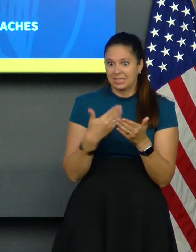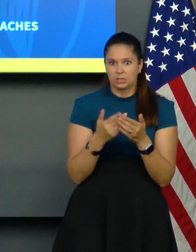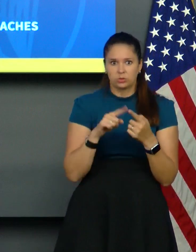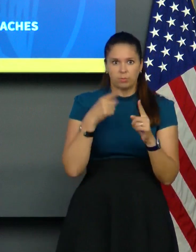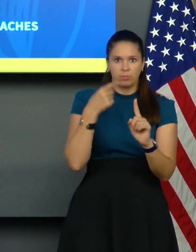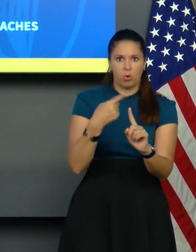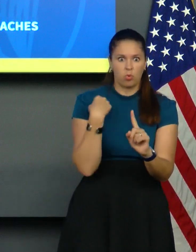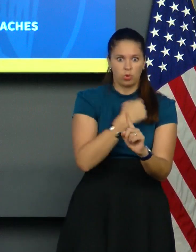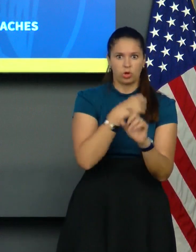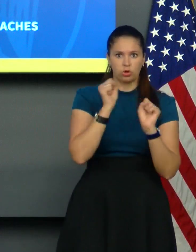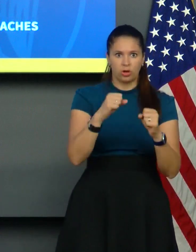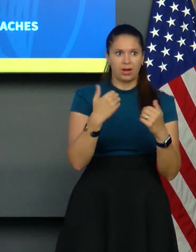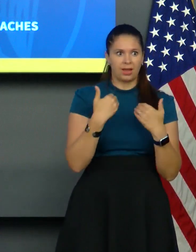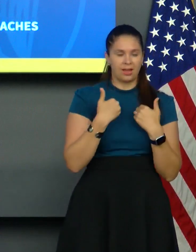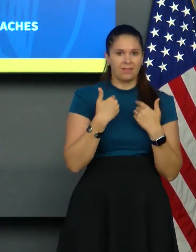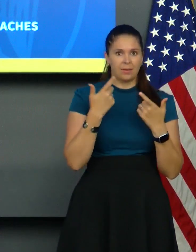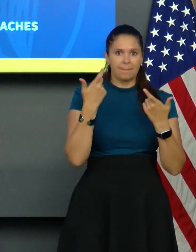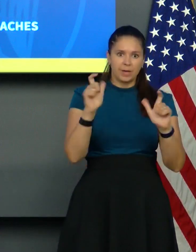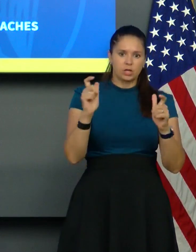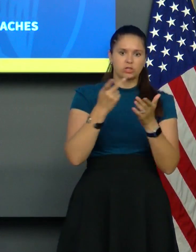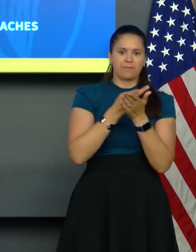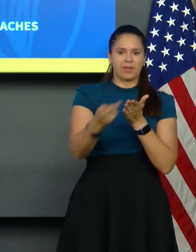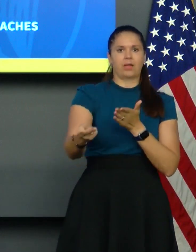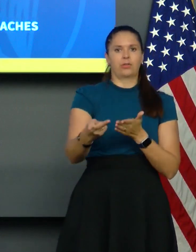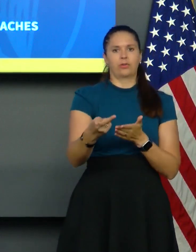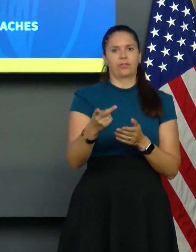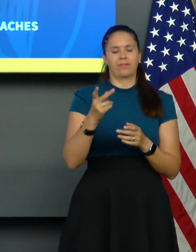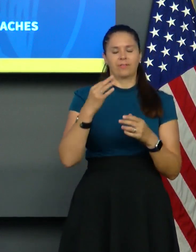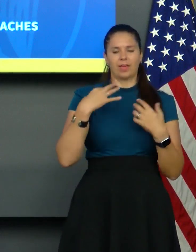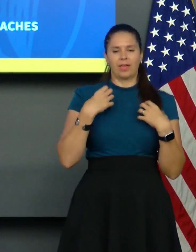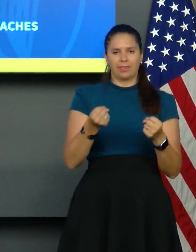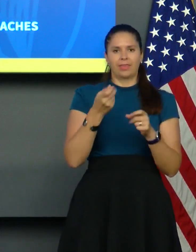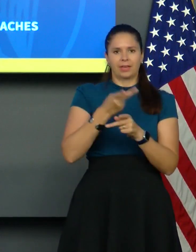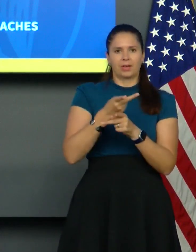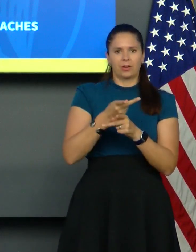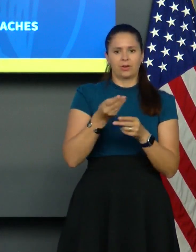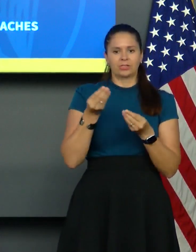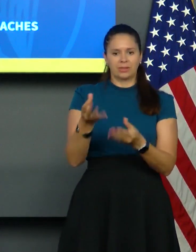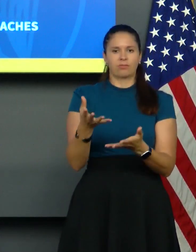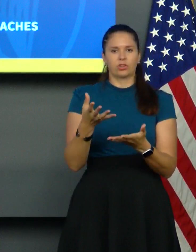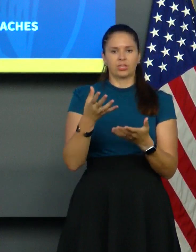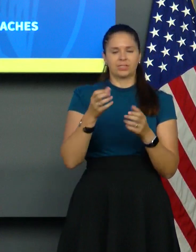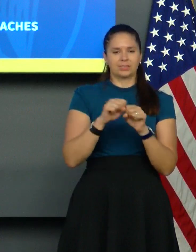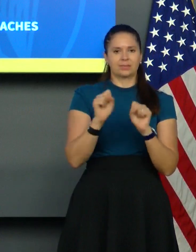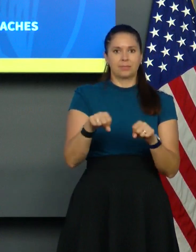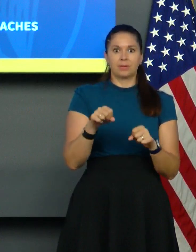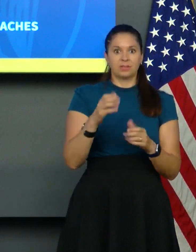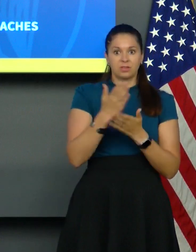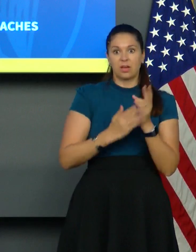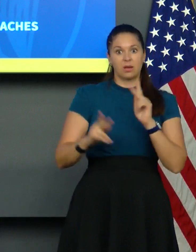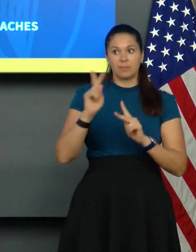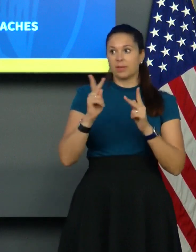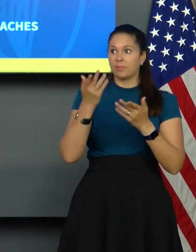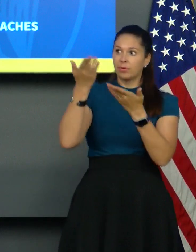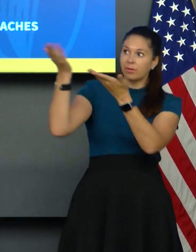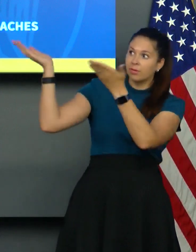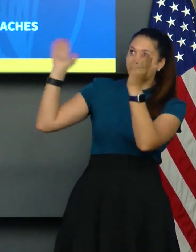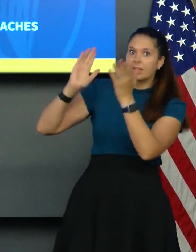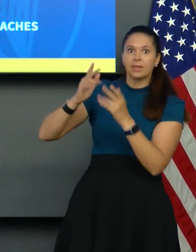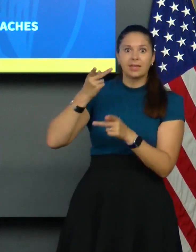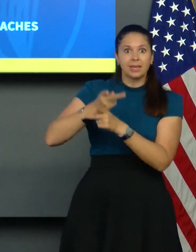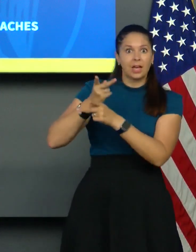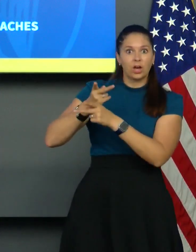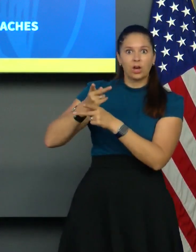major failure of our healthcare delivery system. And there are some people out there whose care is being